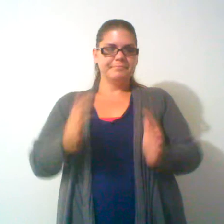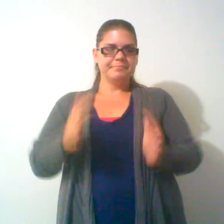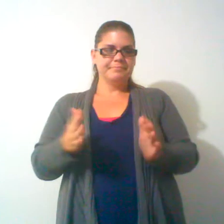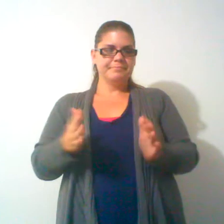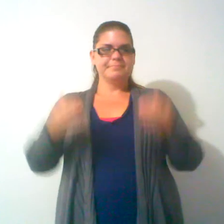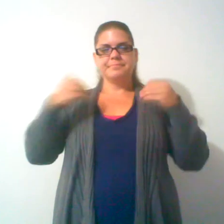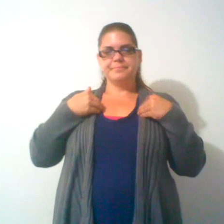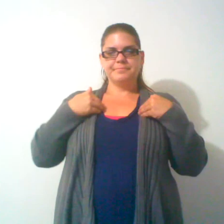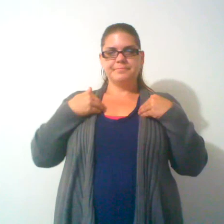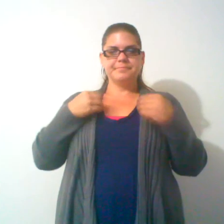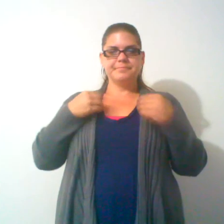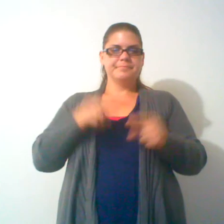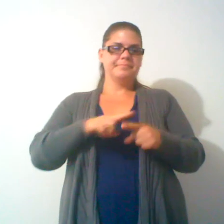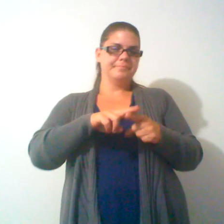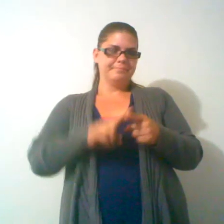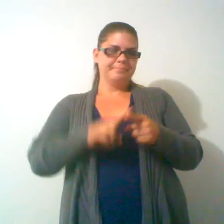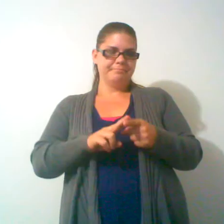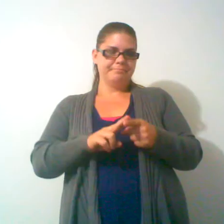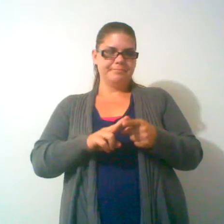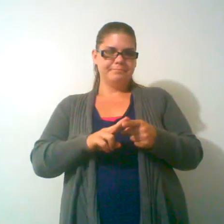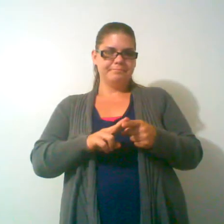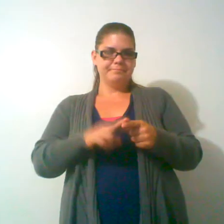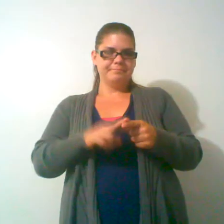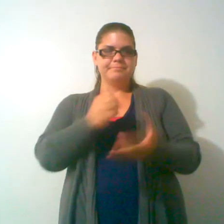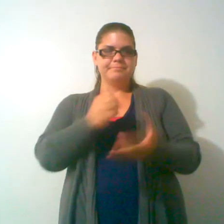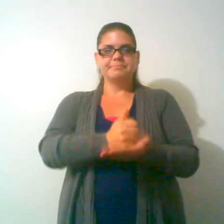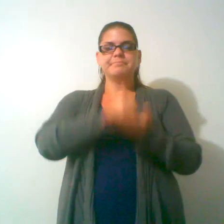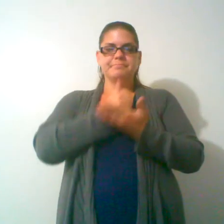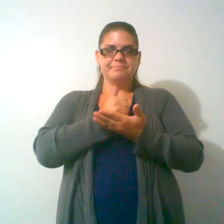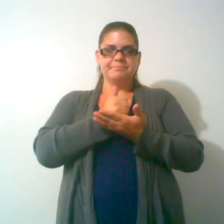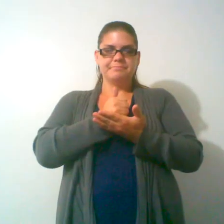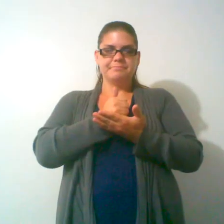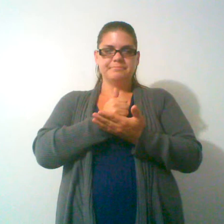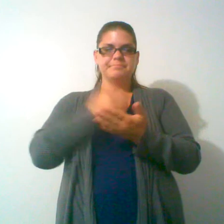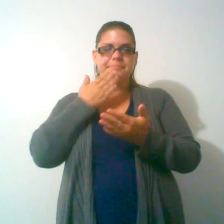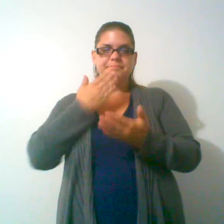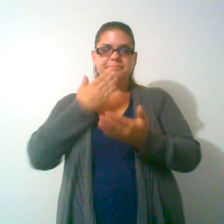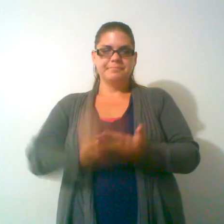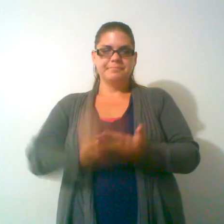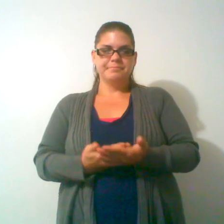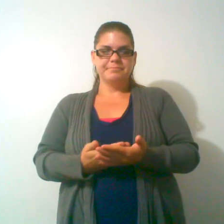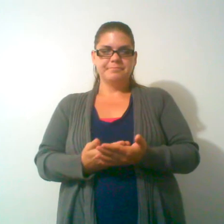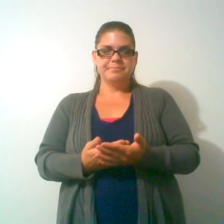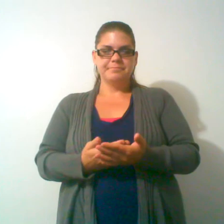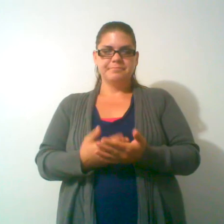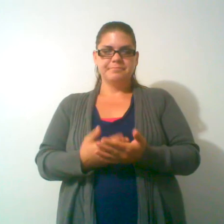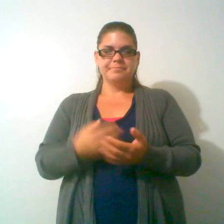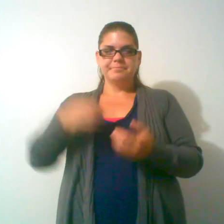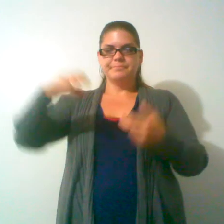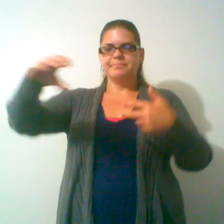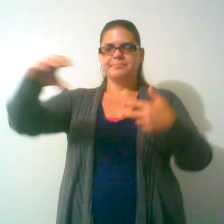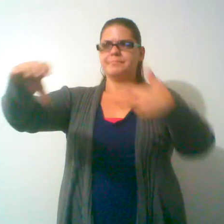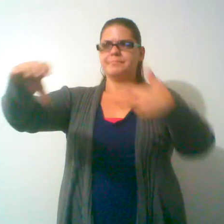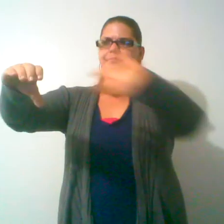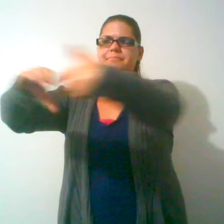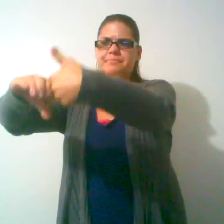My friend was very shaken up by the accident and was not